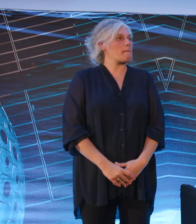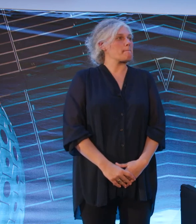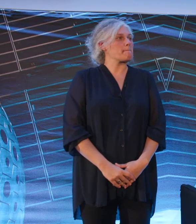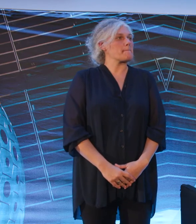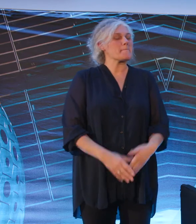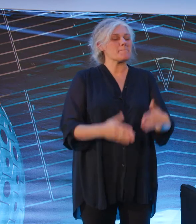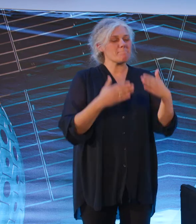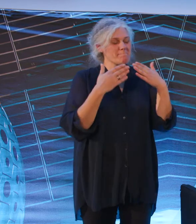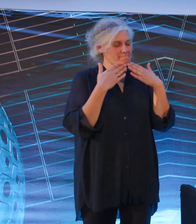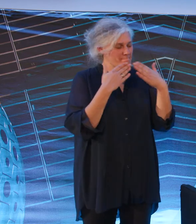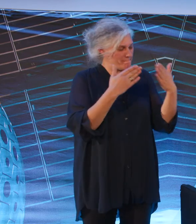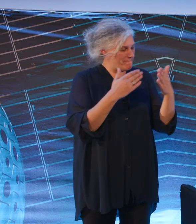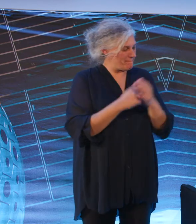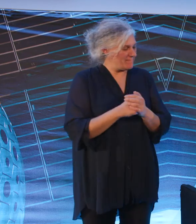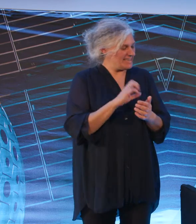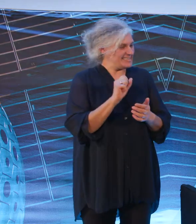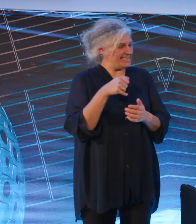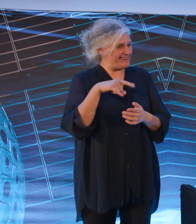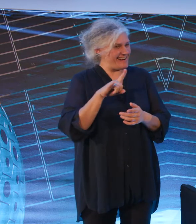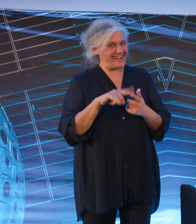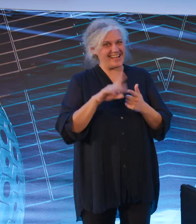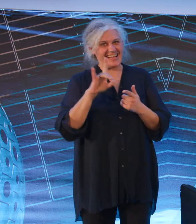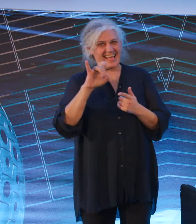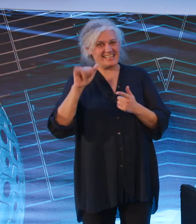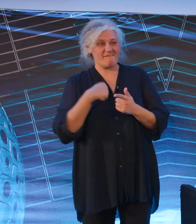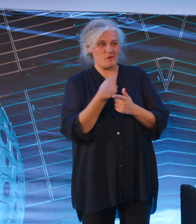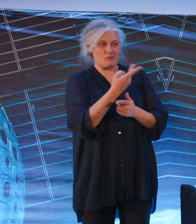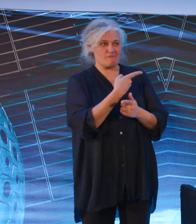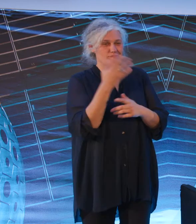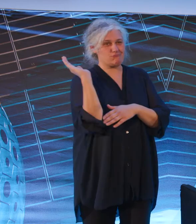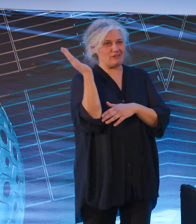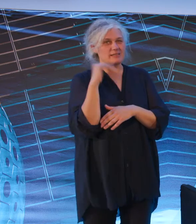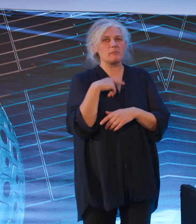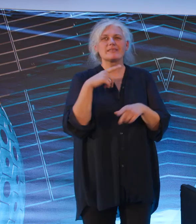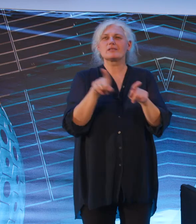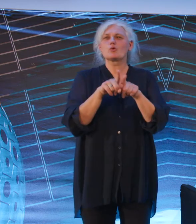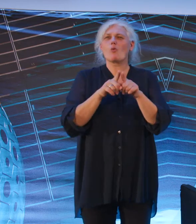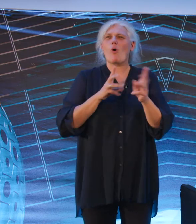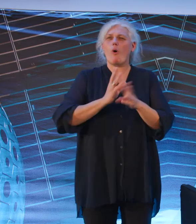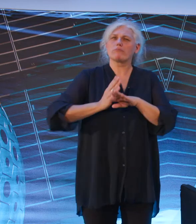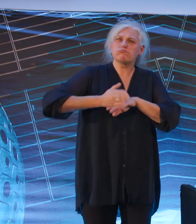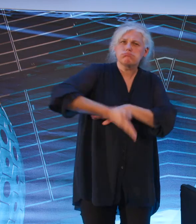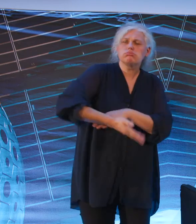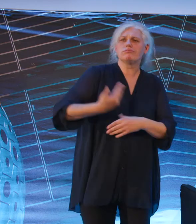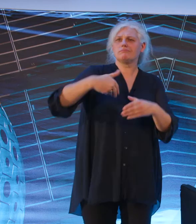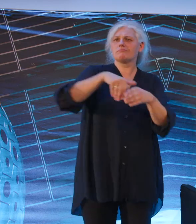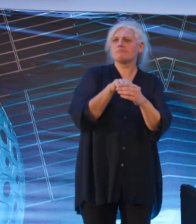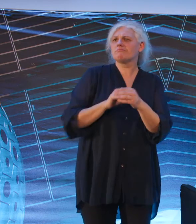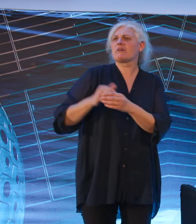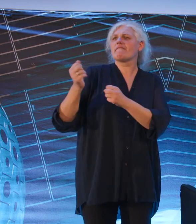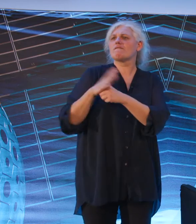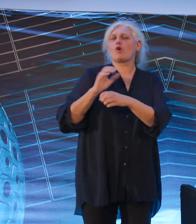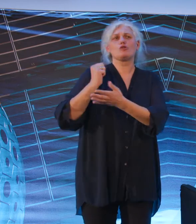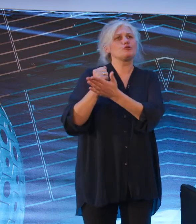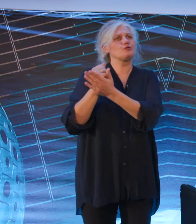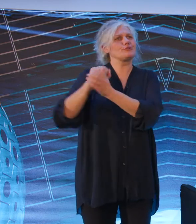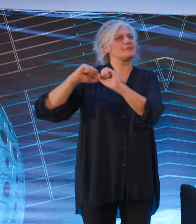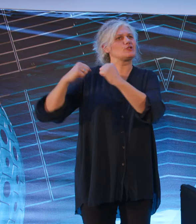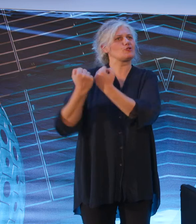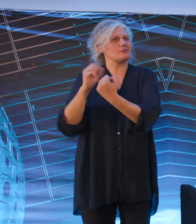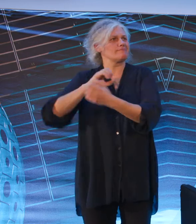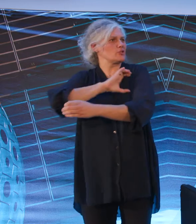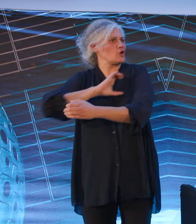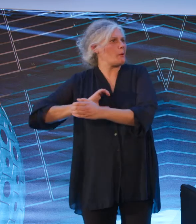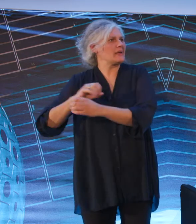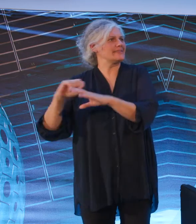Thanks very much, Sarah and Kaylee, for your presentation, but also for all the work you've been doing on behalf of students and